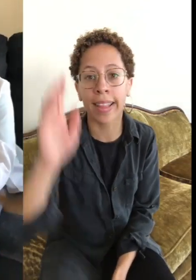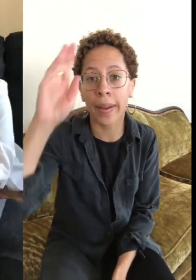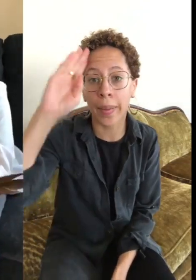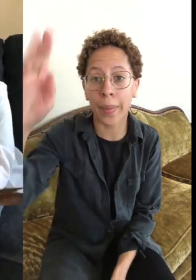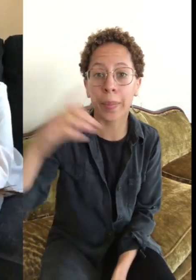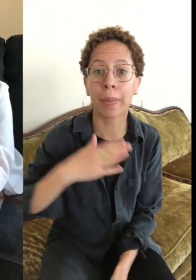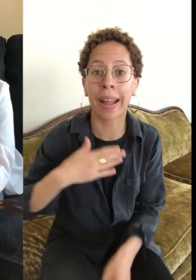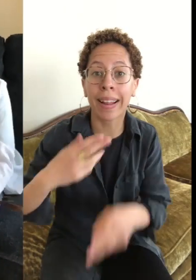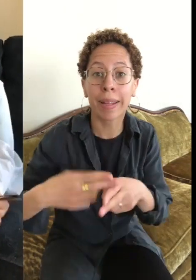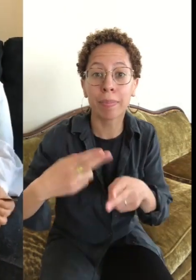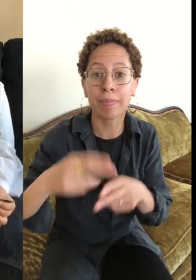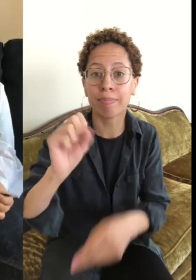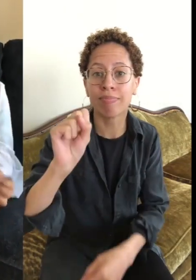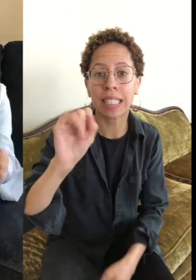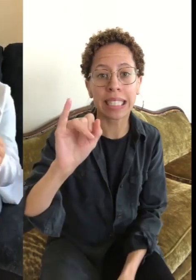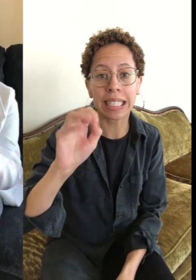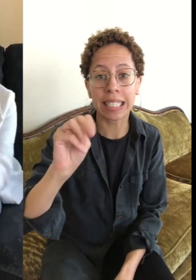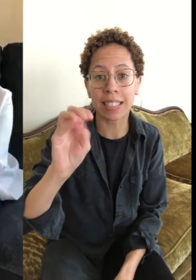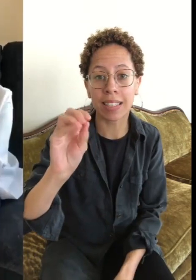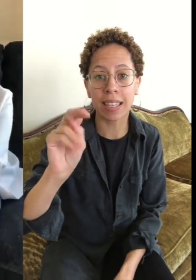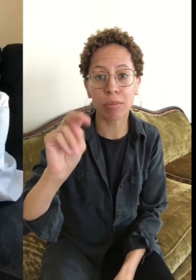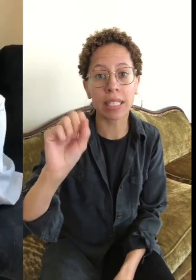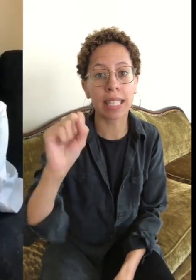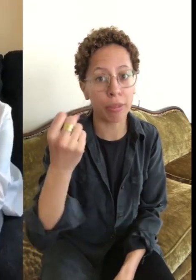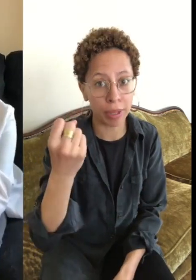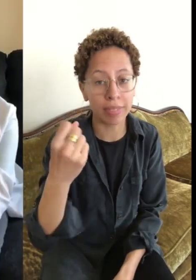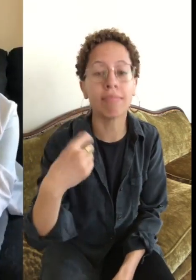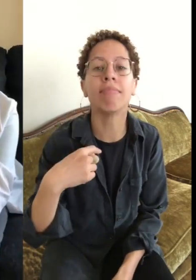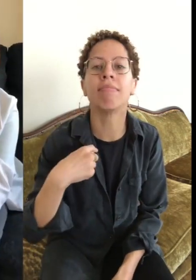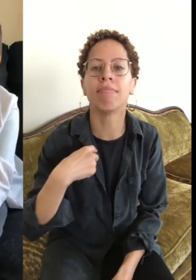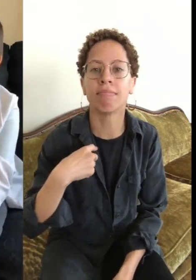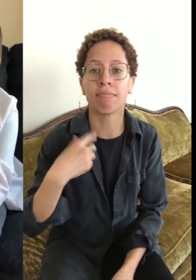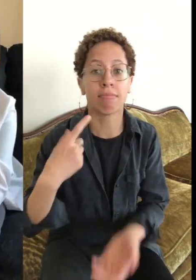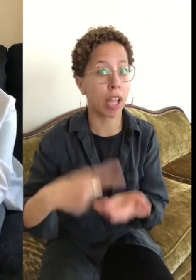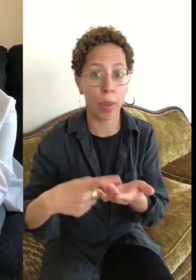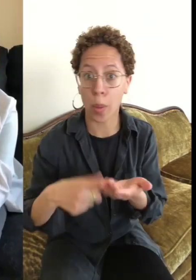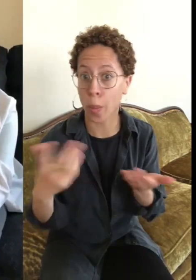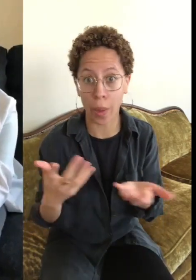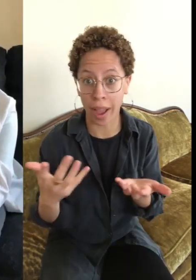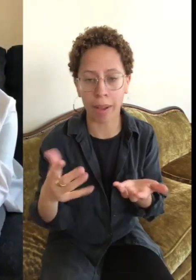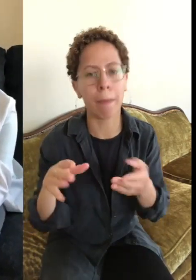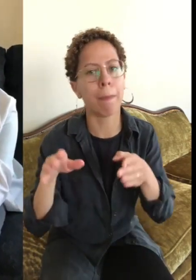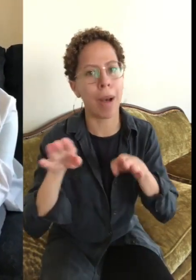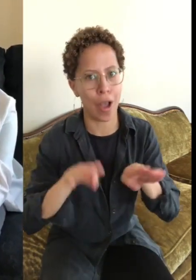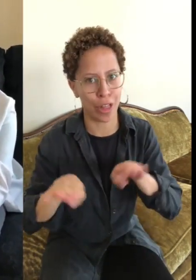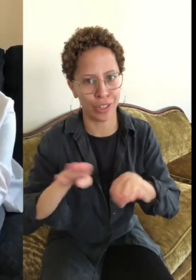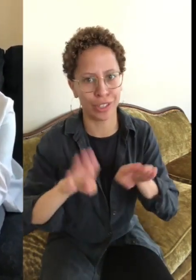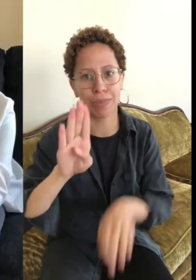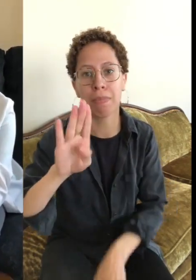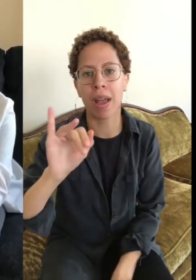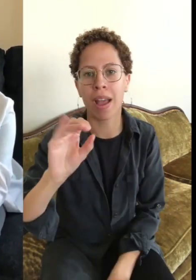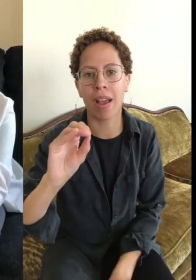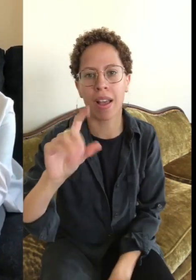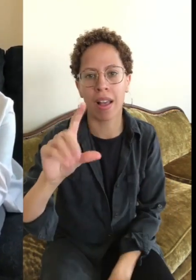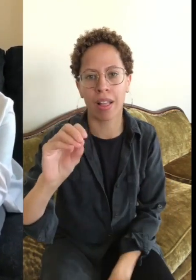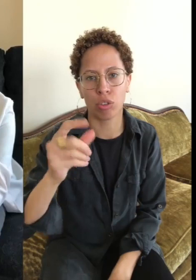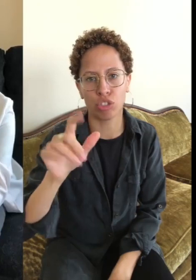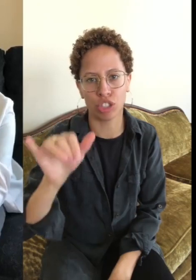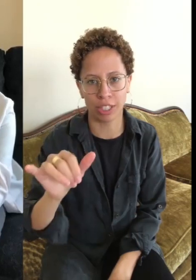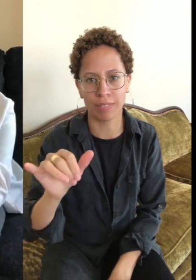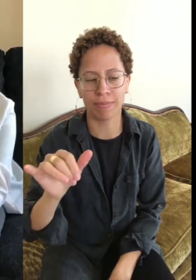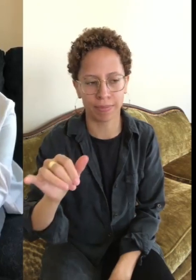Hi, my name is Simon, and I am doing biology today. And